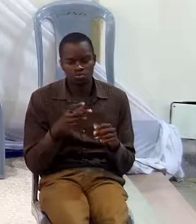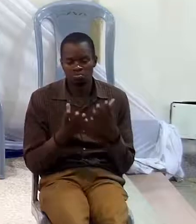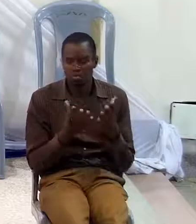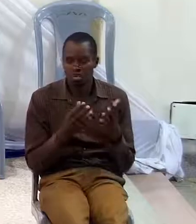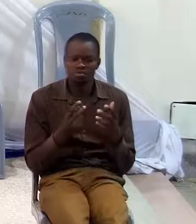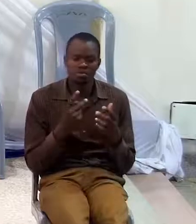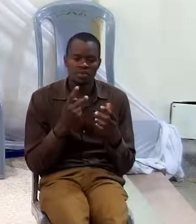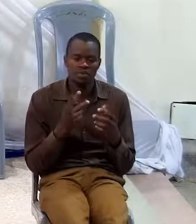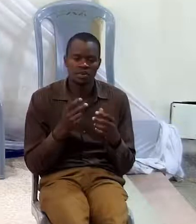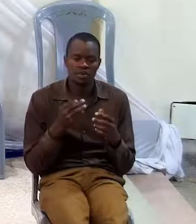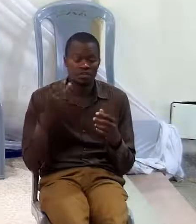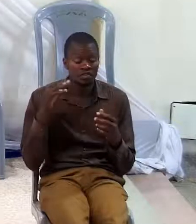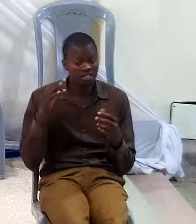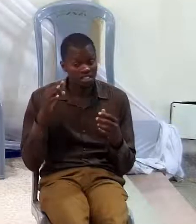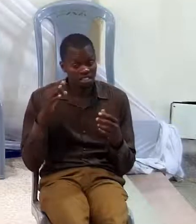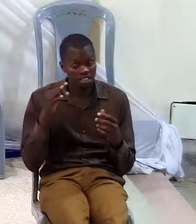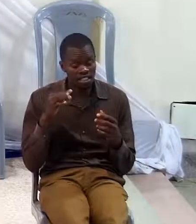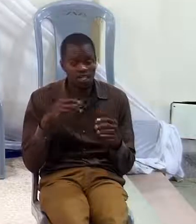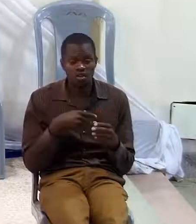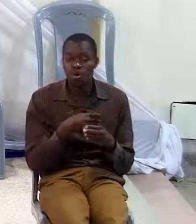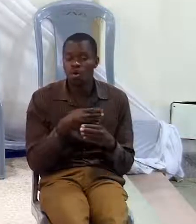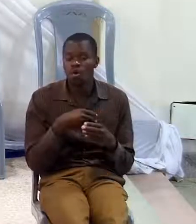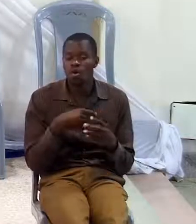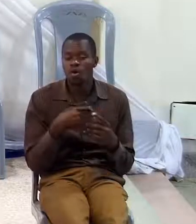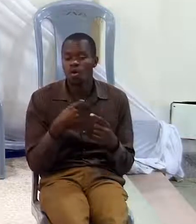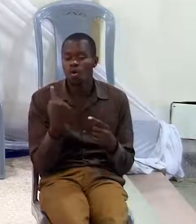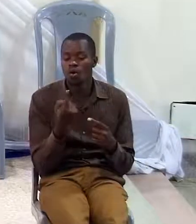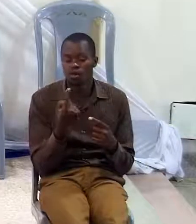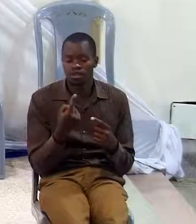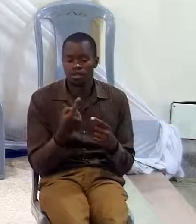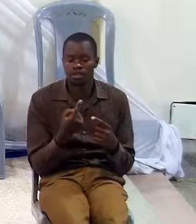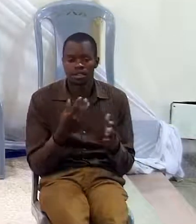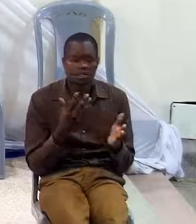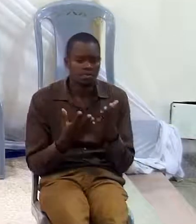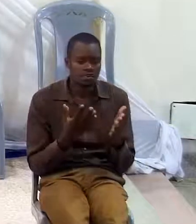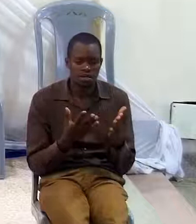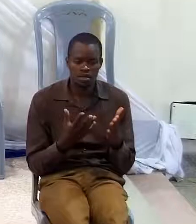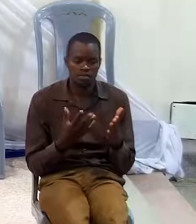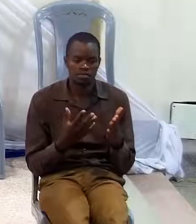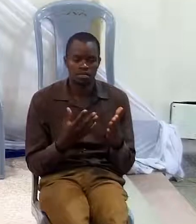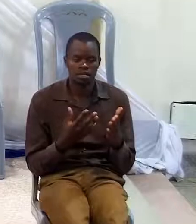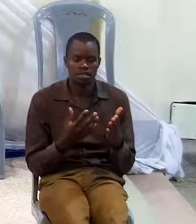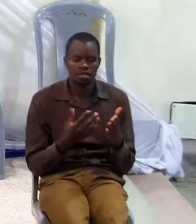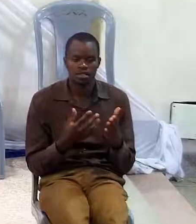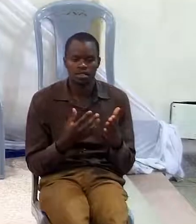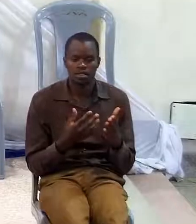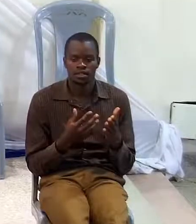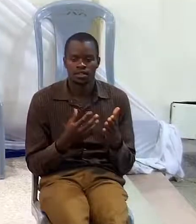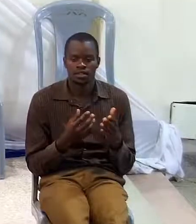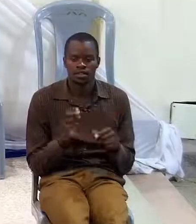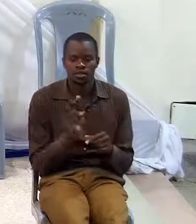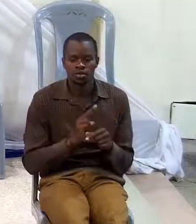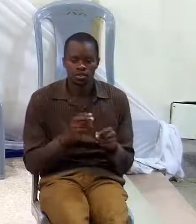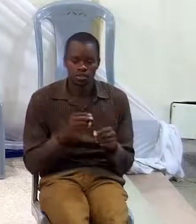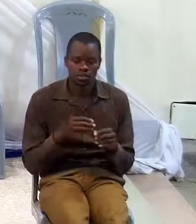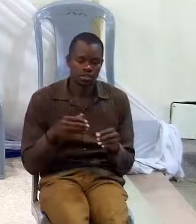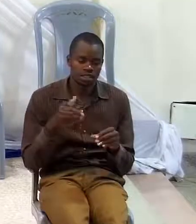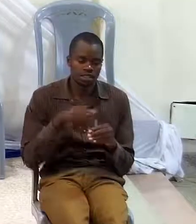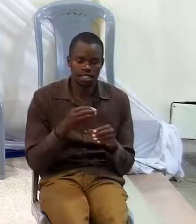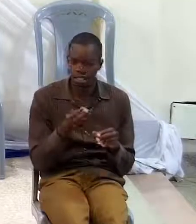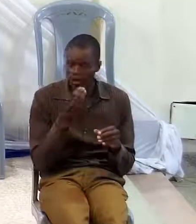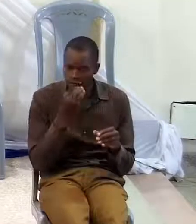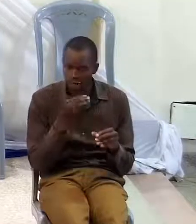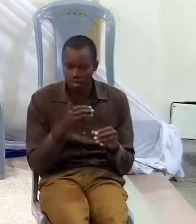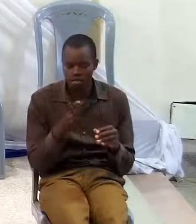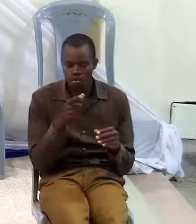two of plant-based proteins in a meal, so that you are increasing your chances